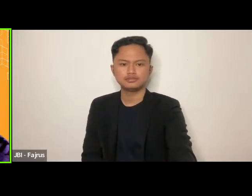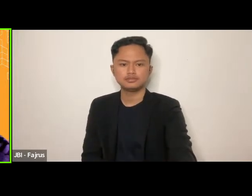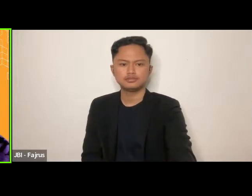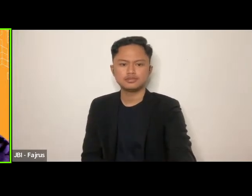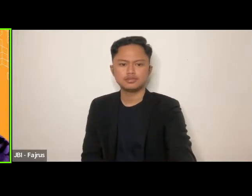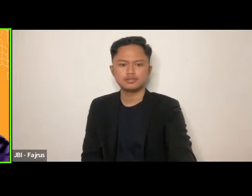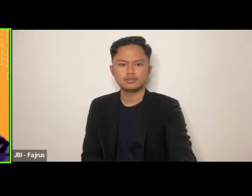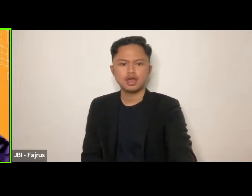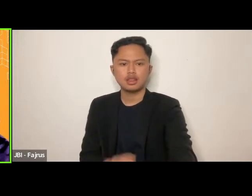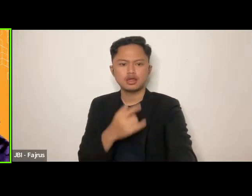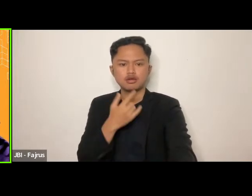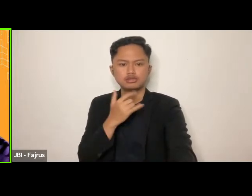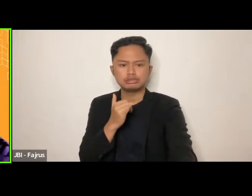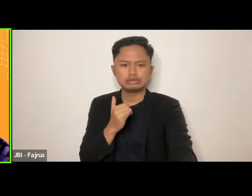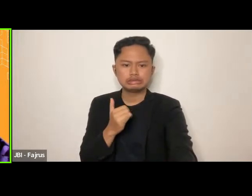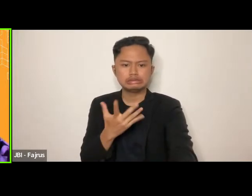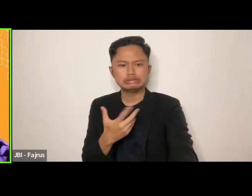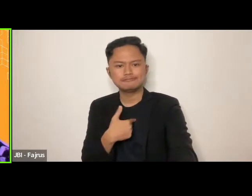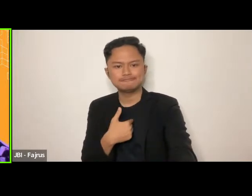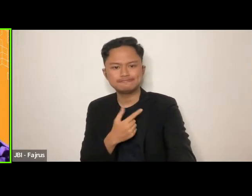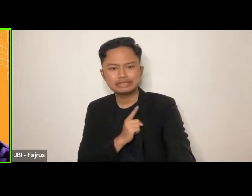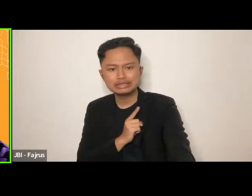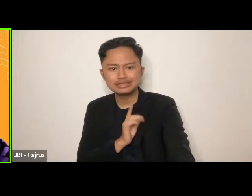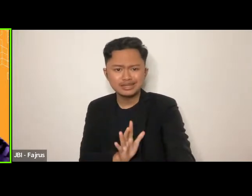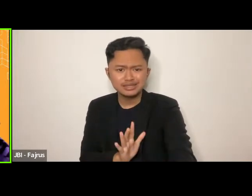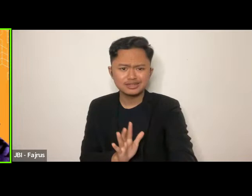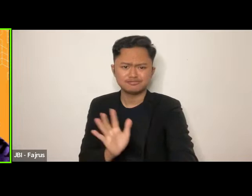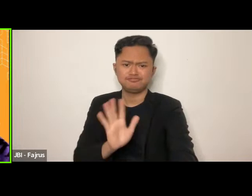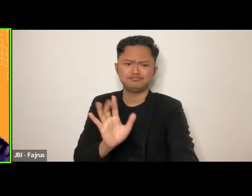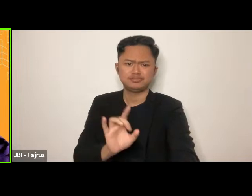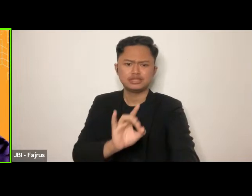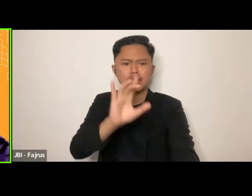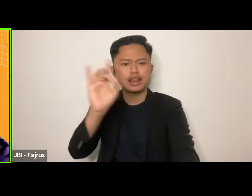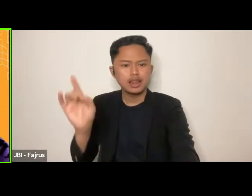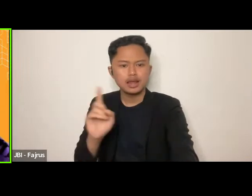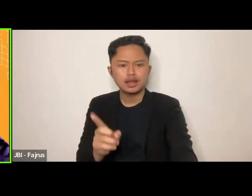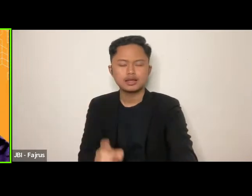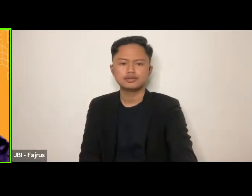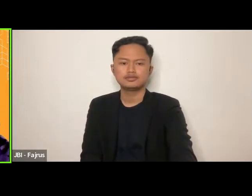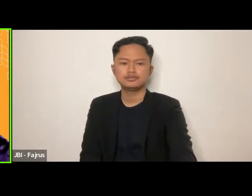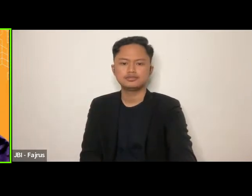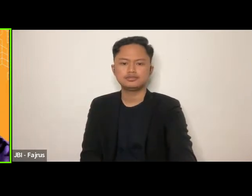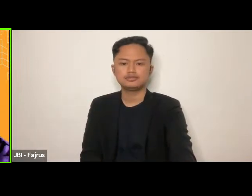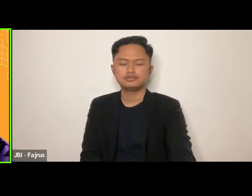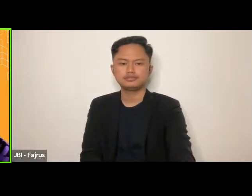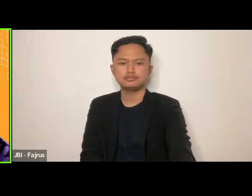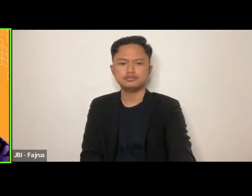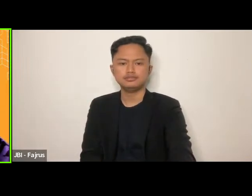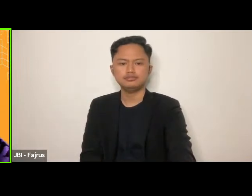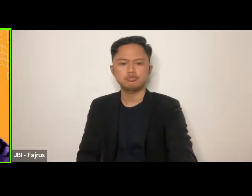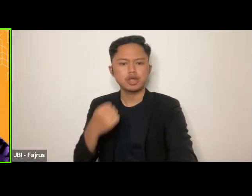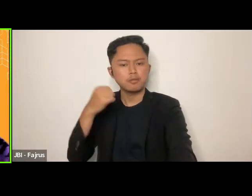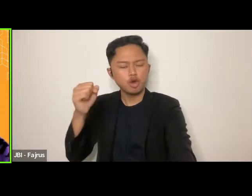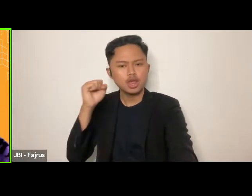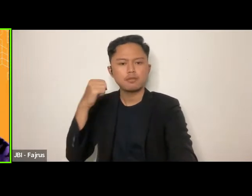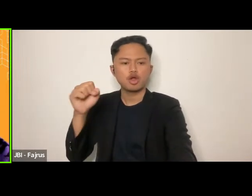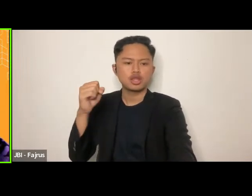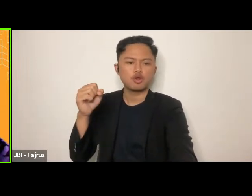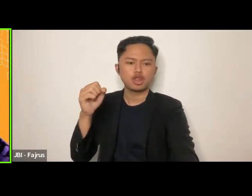not benefit us. We must just bow down and accept it. Protesting will be